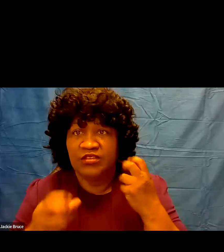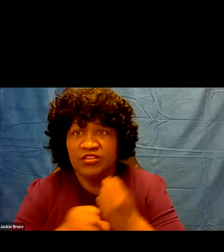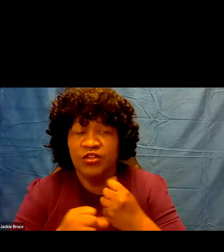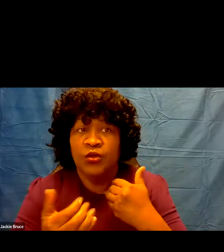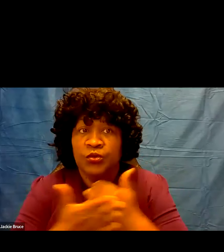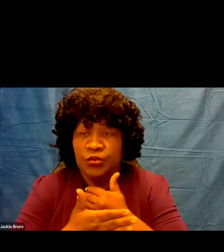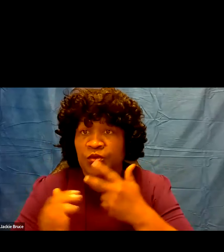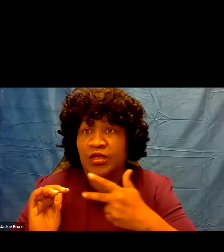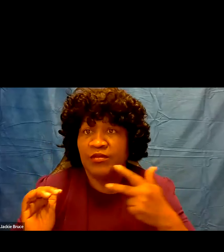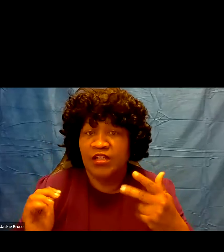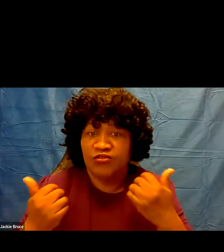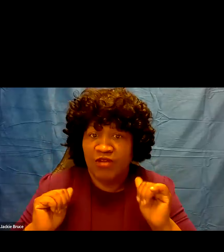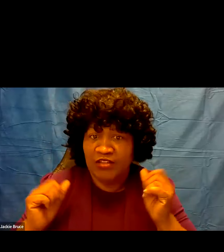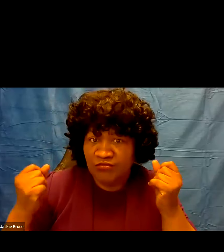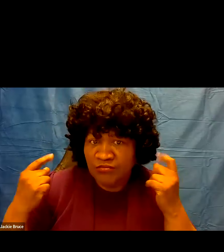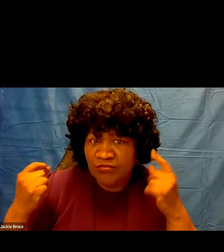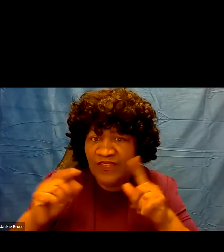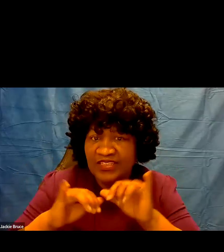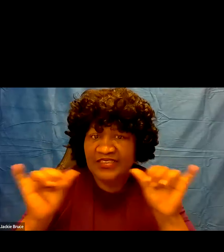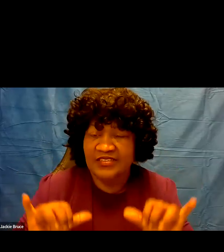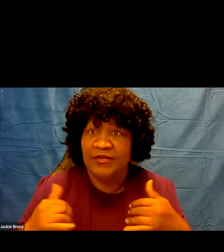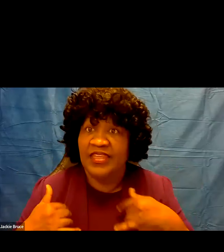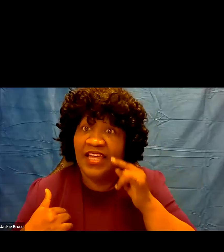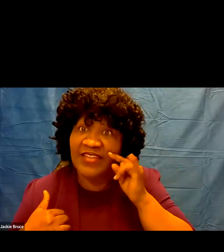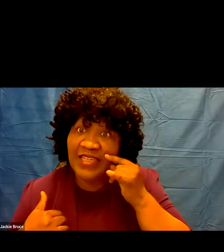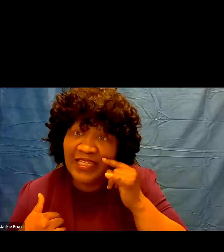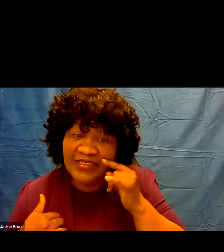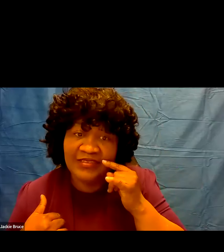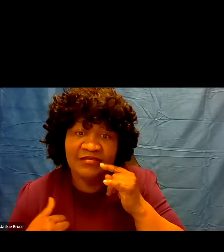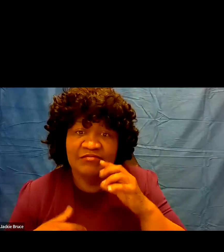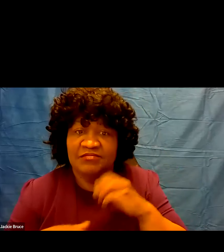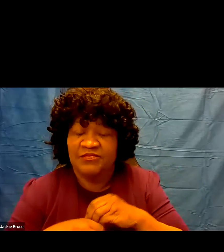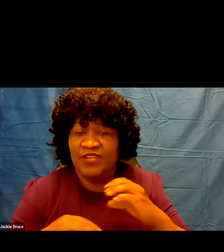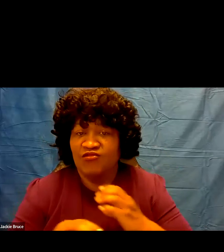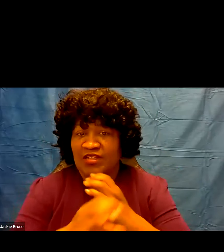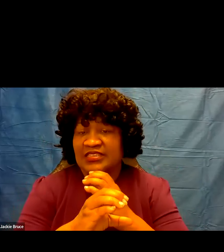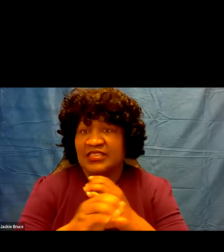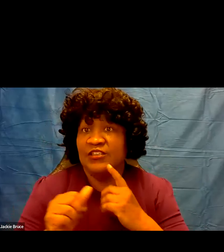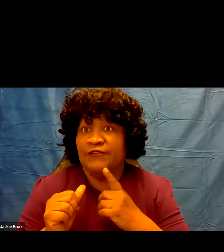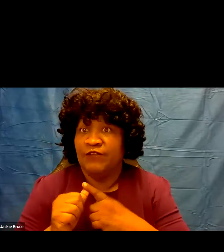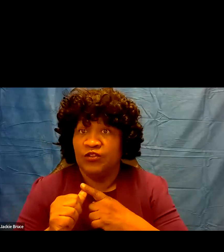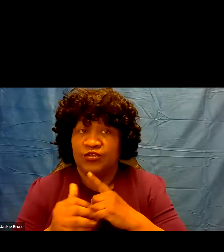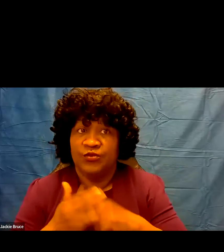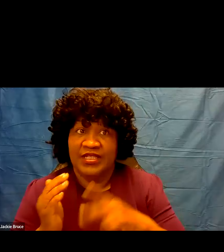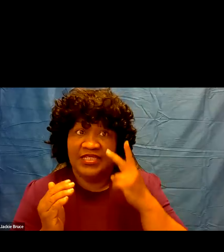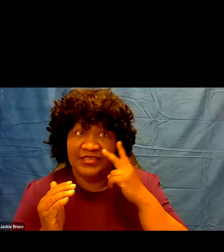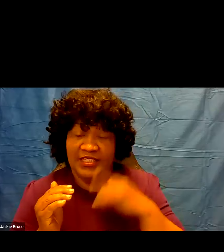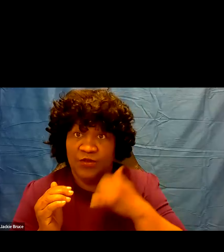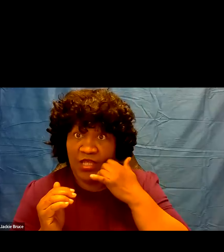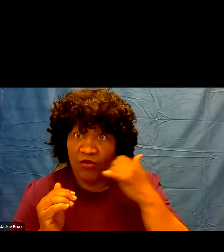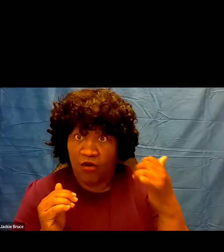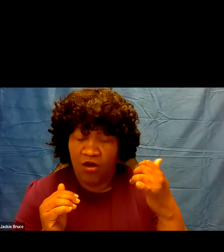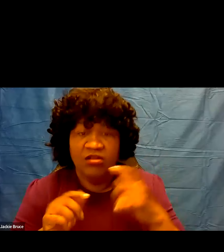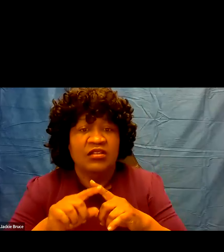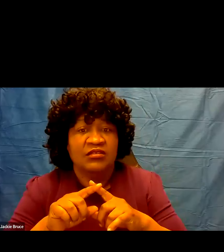who are trying to battle the system, and they have kids who got in crisis. And the first thing they receive when they call is, depending